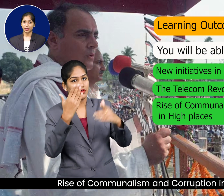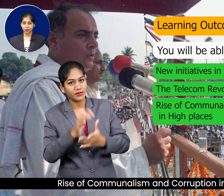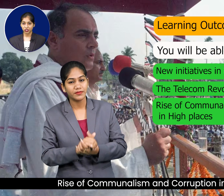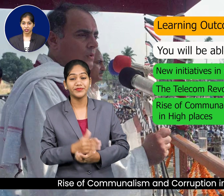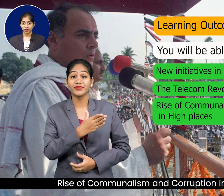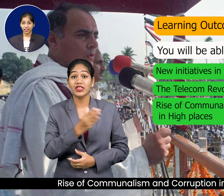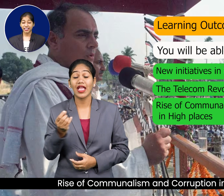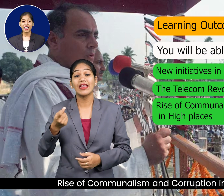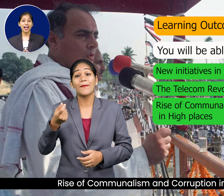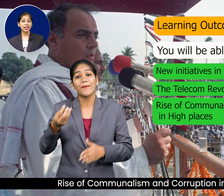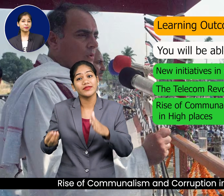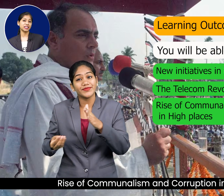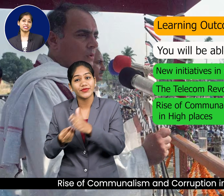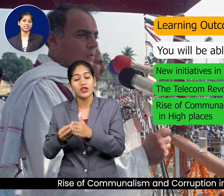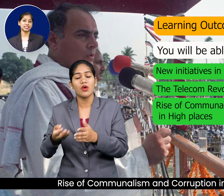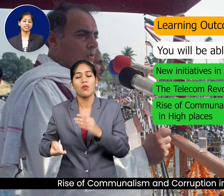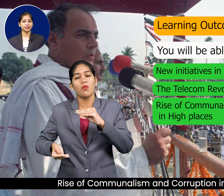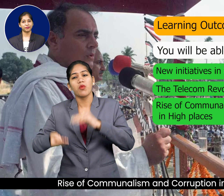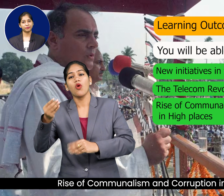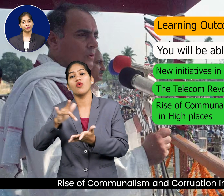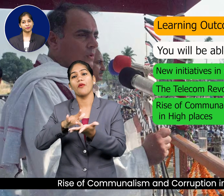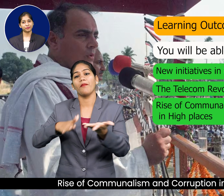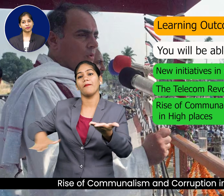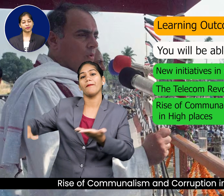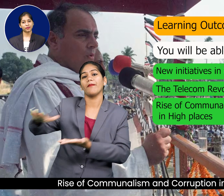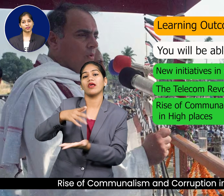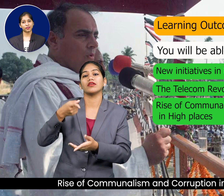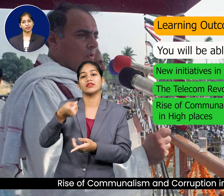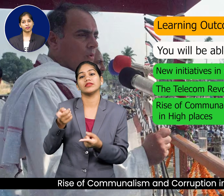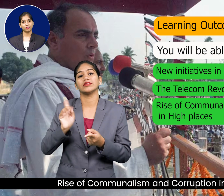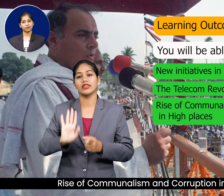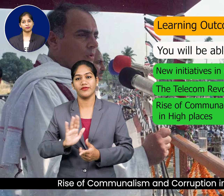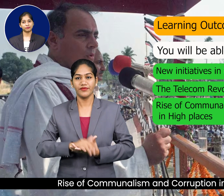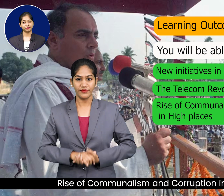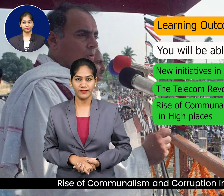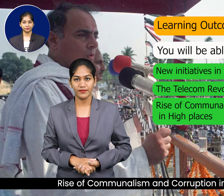and corruption in high places.